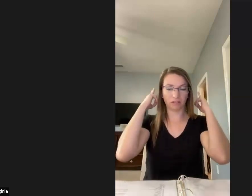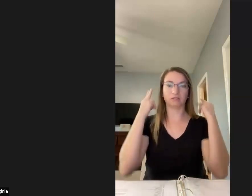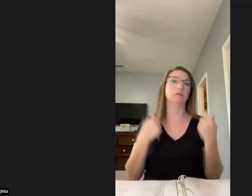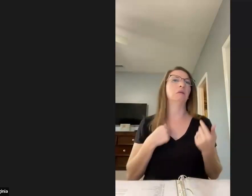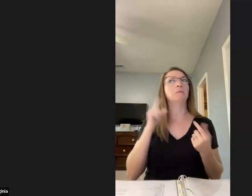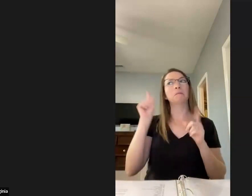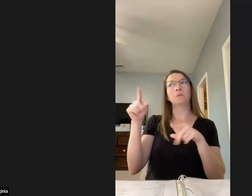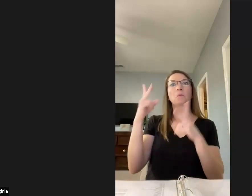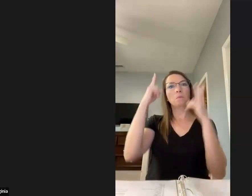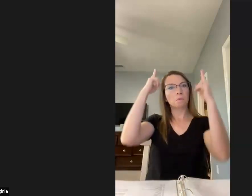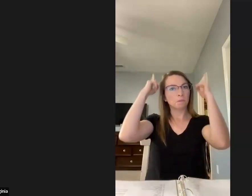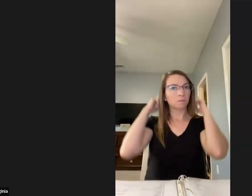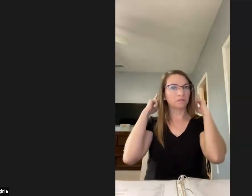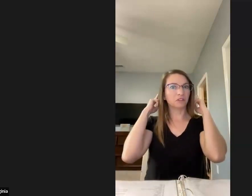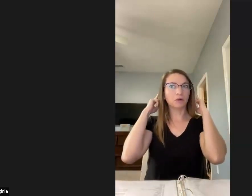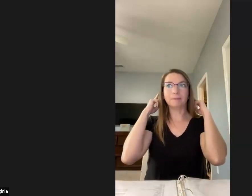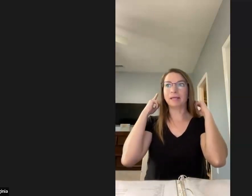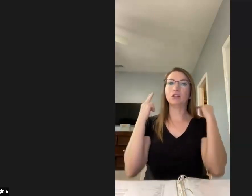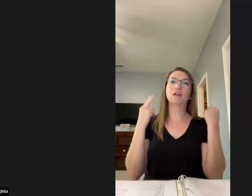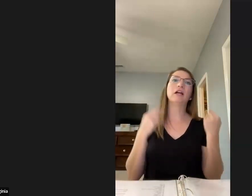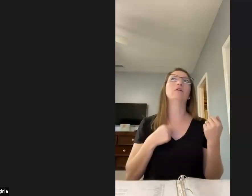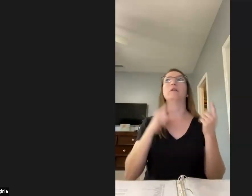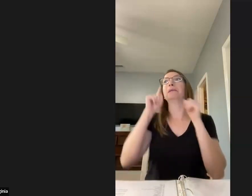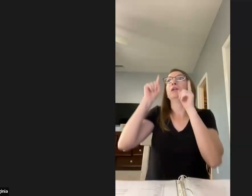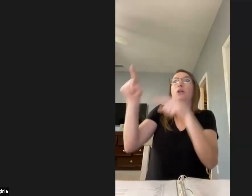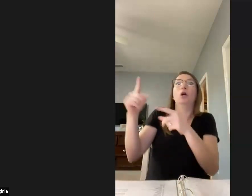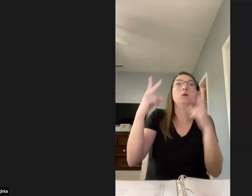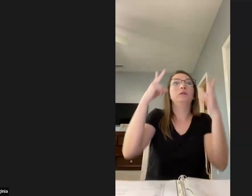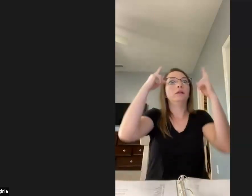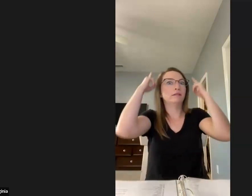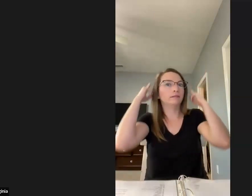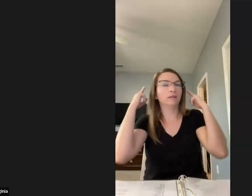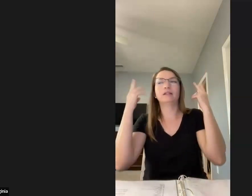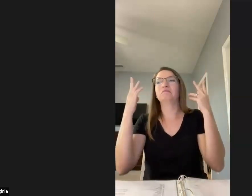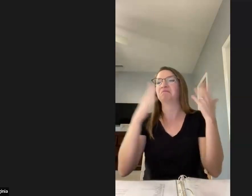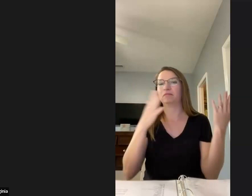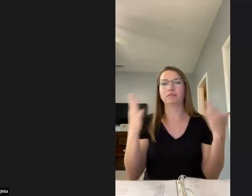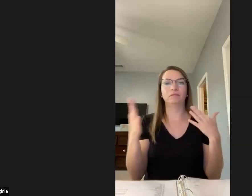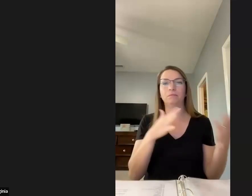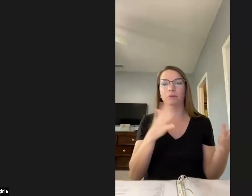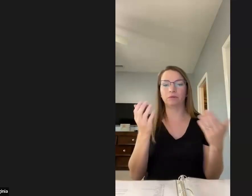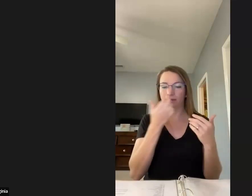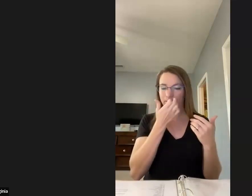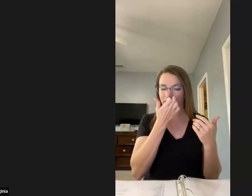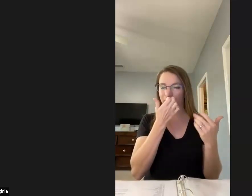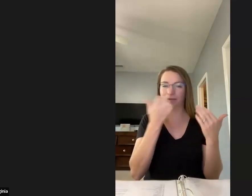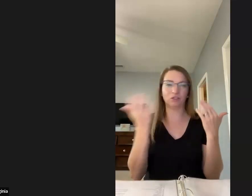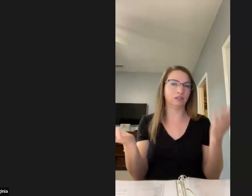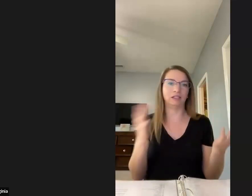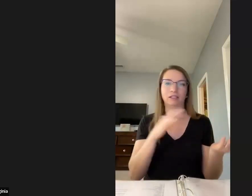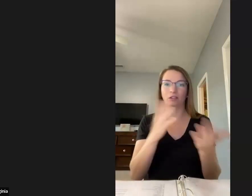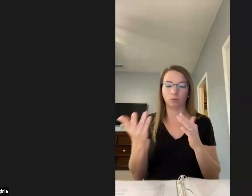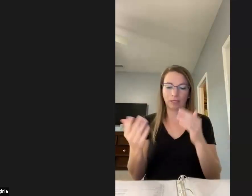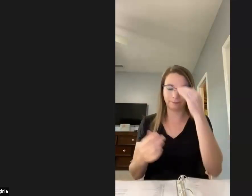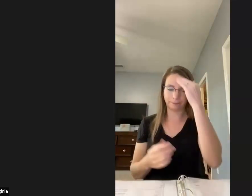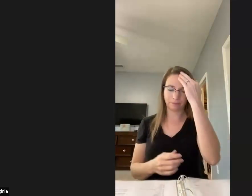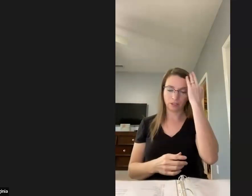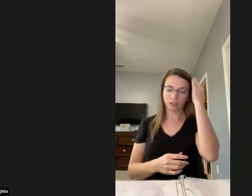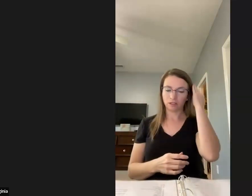salon. I'm gonna go get my hair cut, or I'm gonna go to the hair salon. Both, it can be translated either way. So